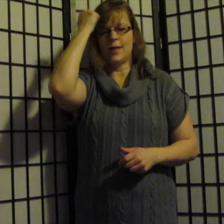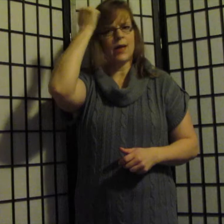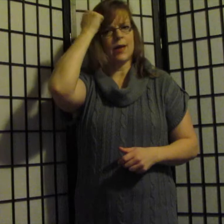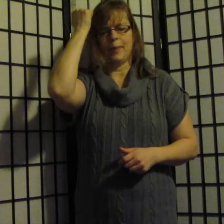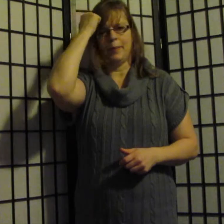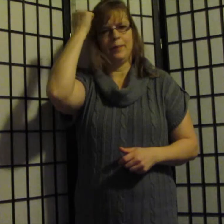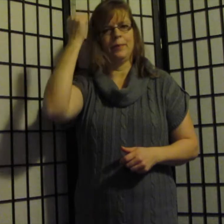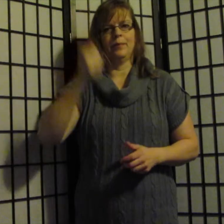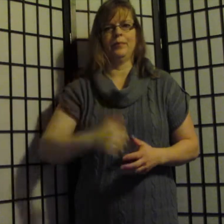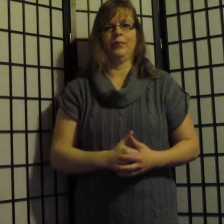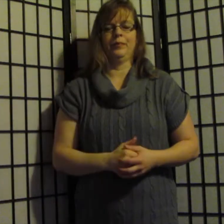Dumb.